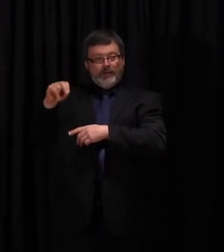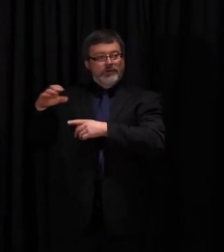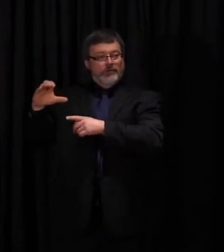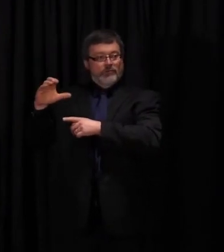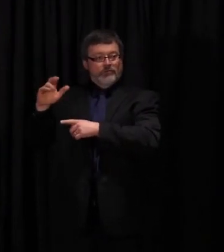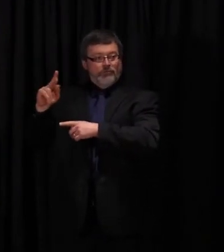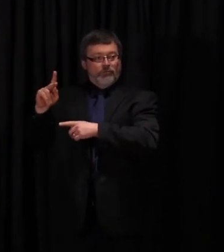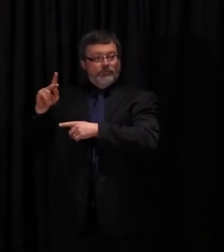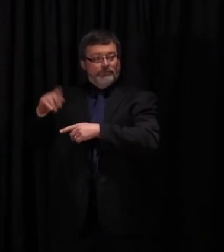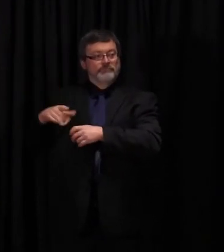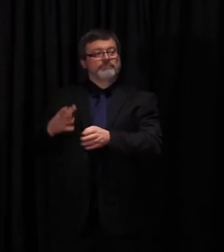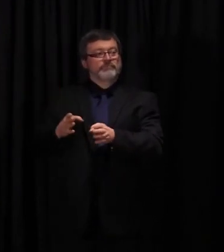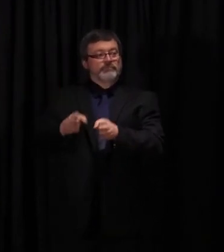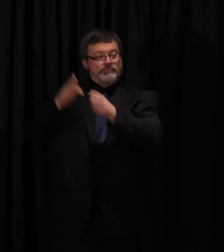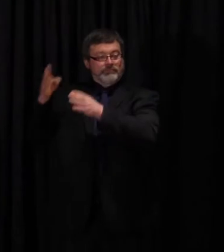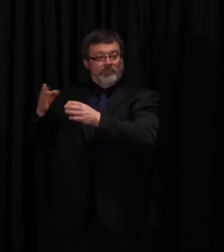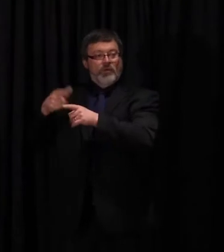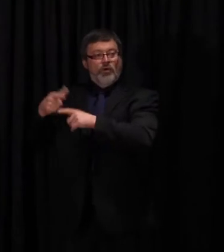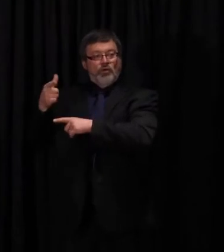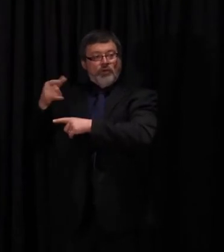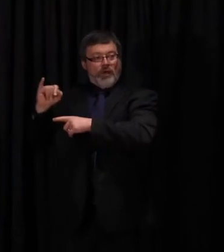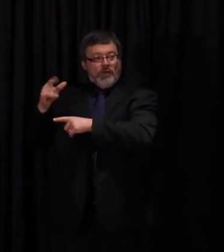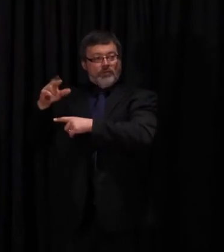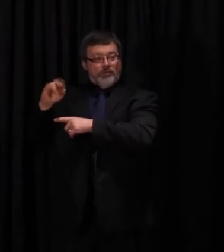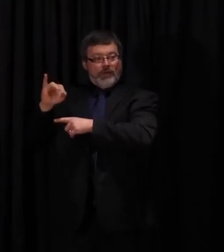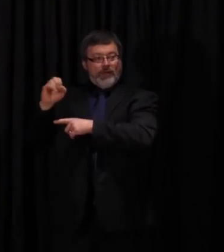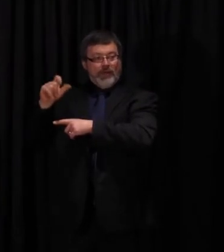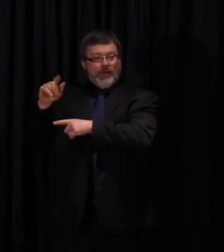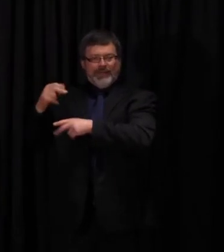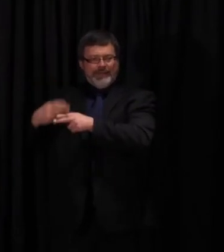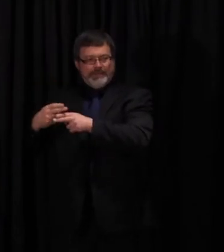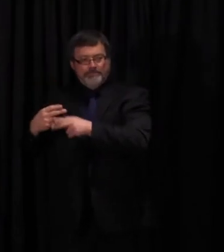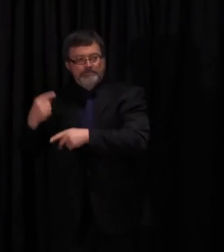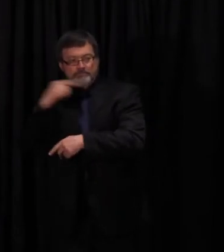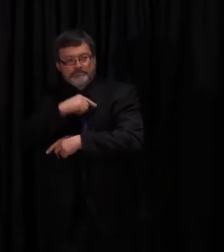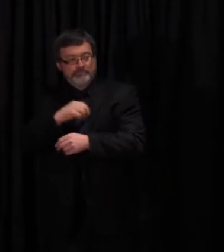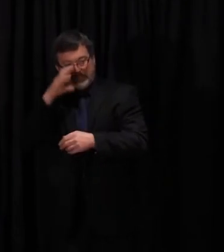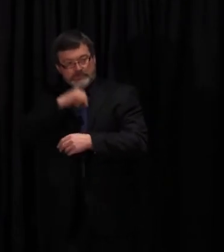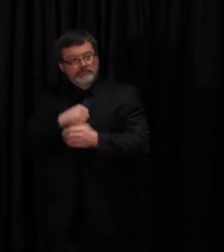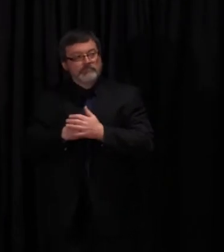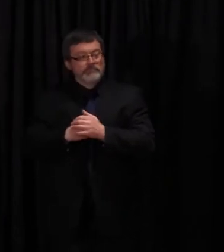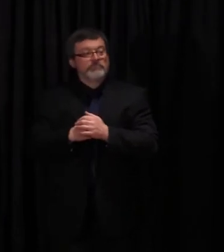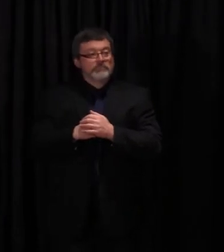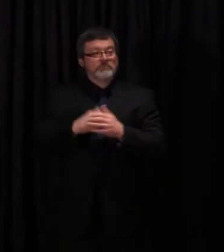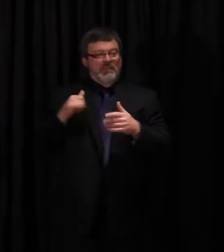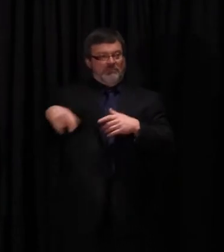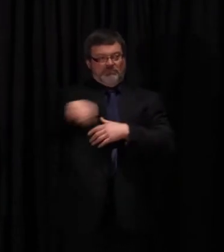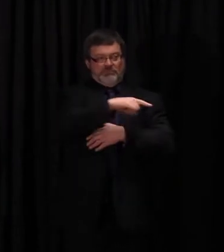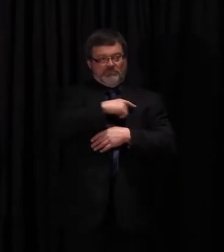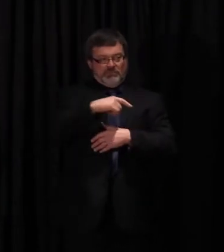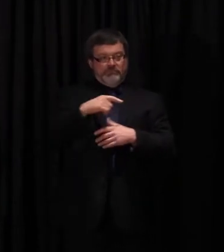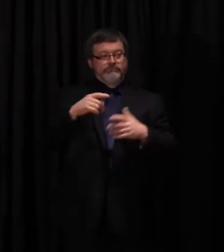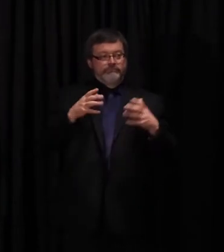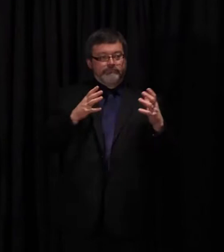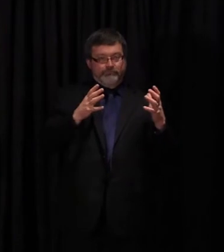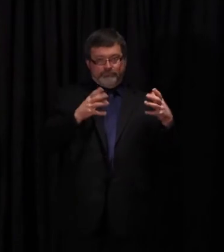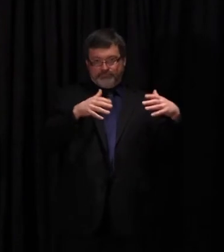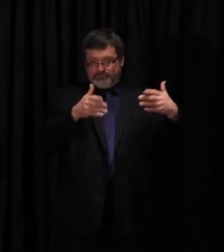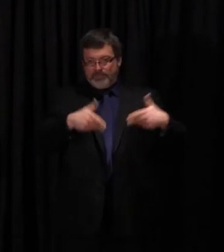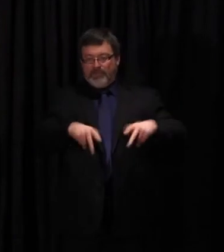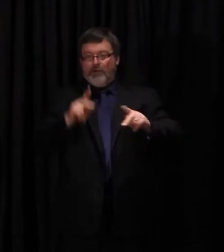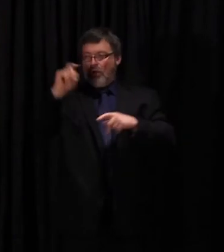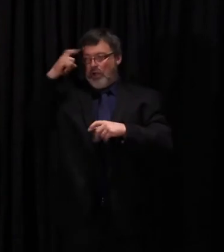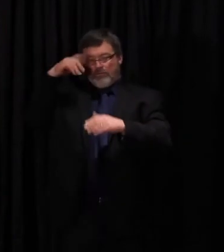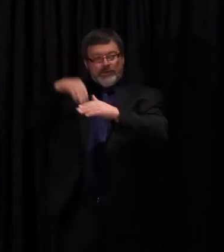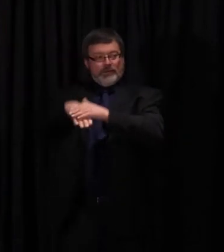Mazza. Will the committee please assemble and admit the governor